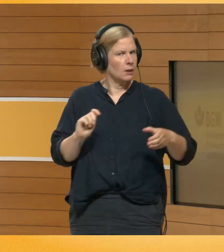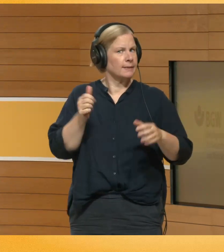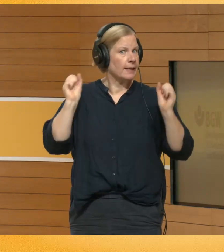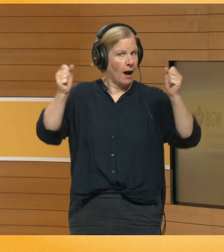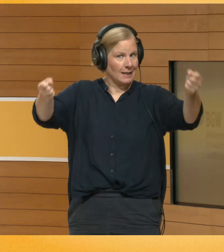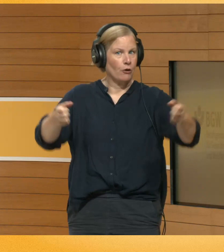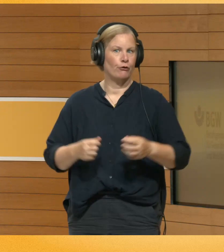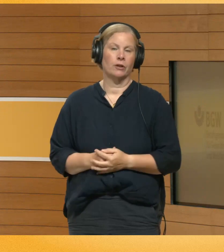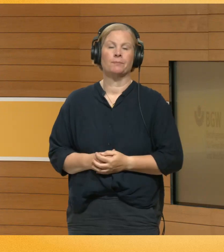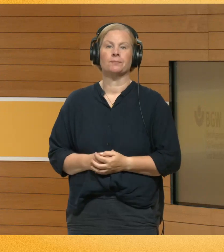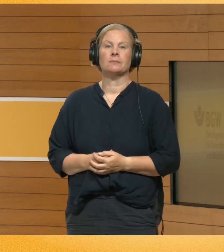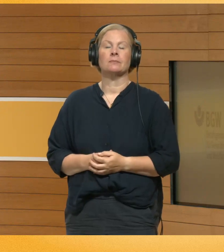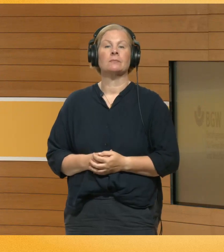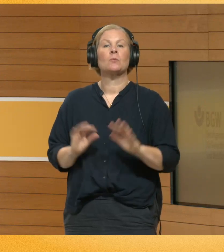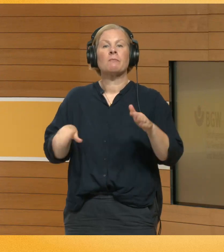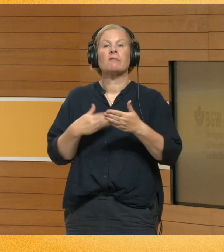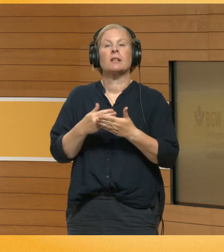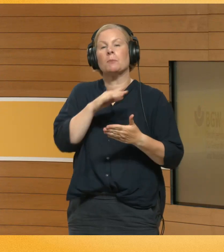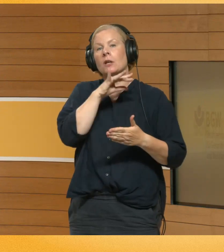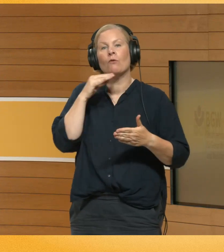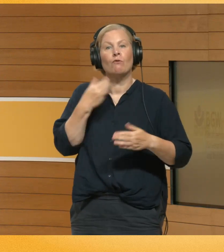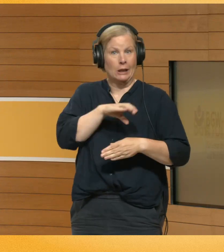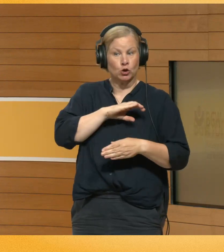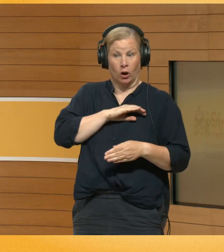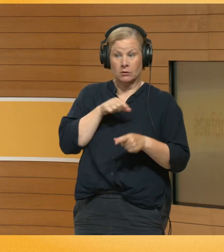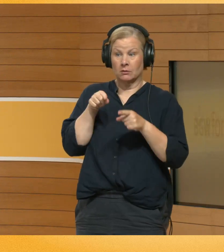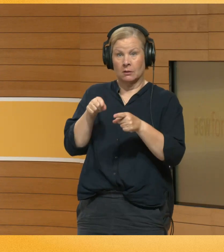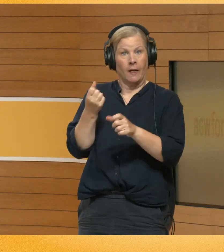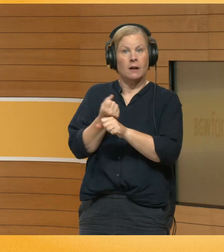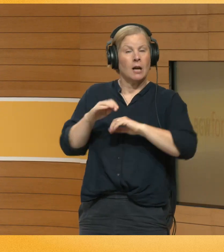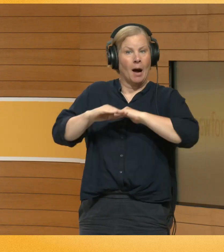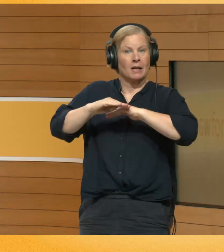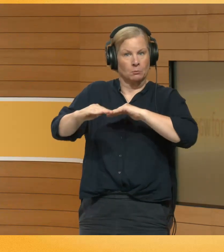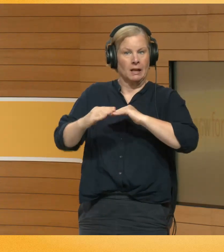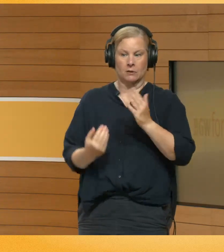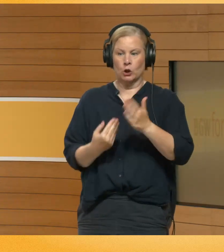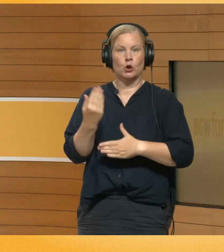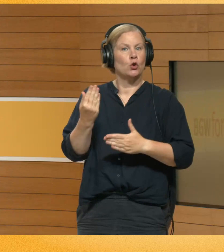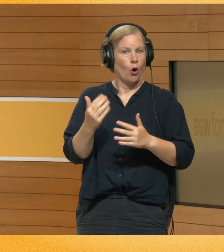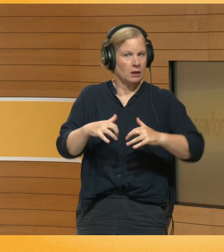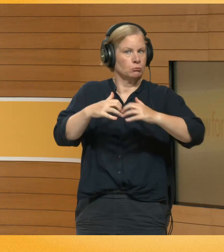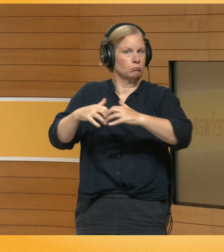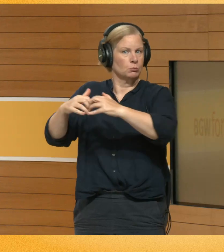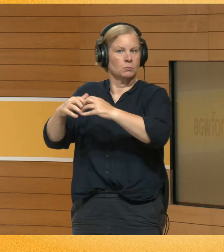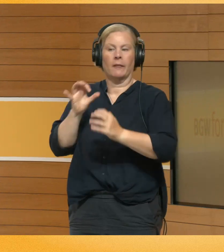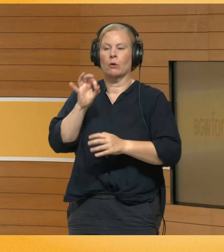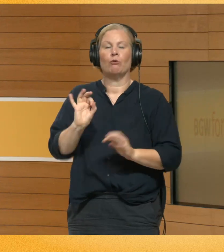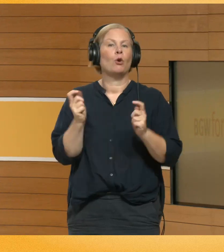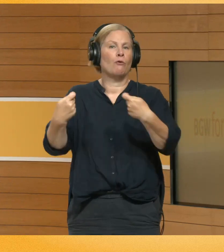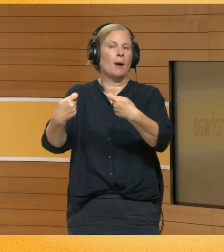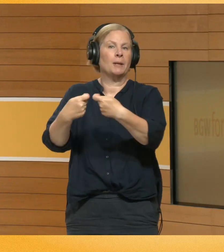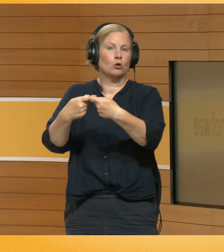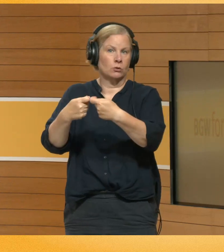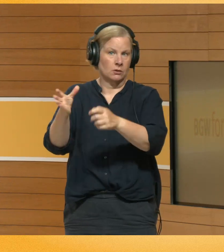job creation. As I mentioned, the link workers. So in each country, these are new jobs, effectively, that are looking to alleviate pressure on the